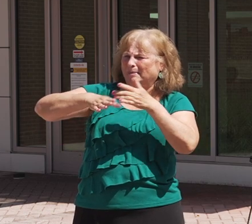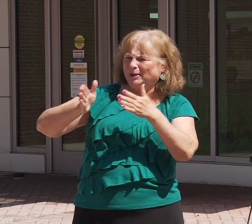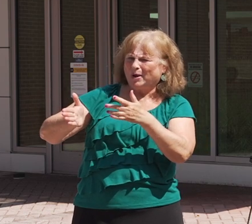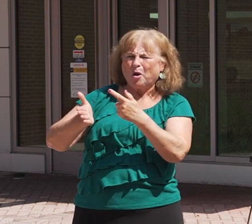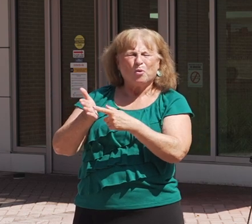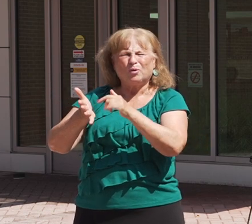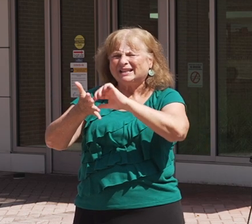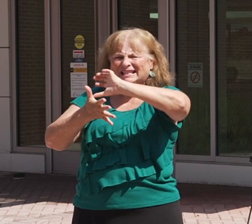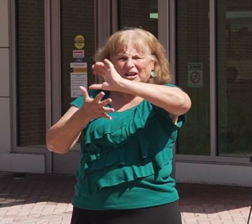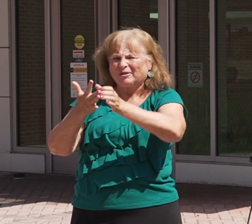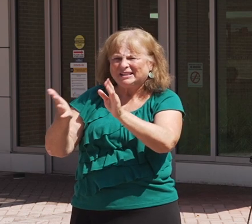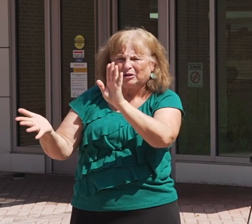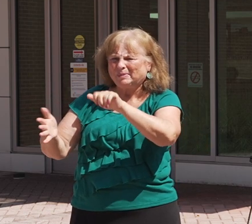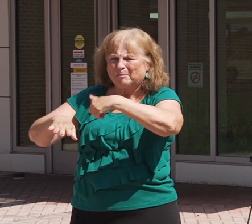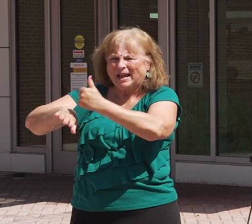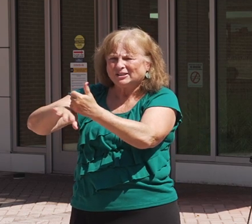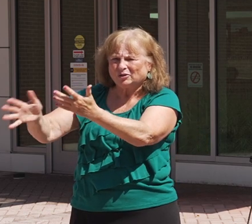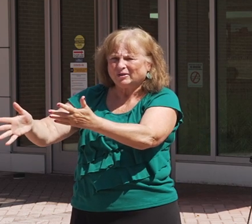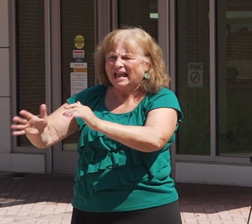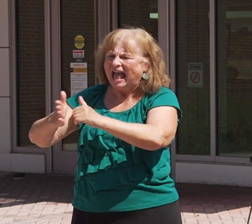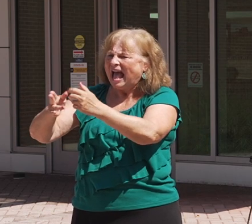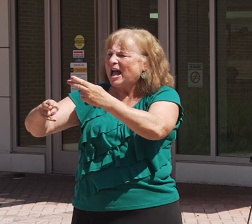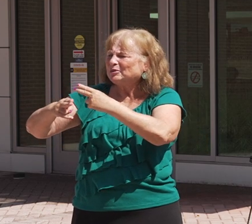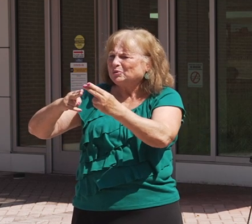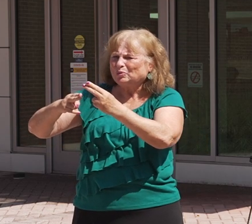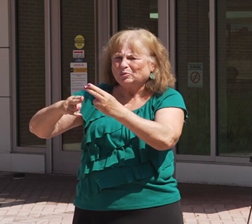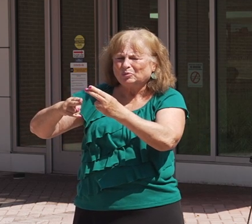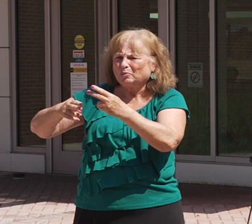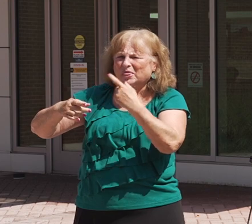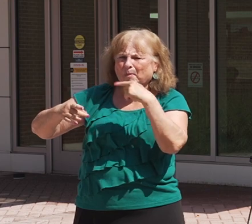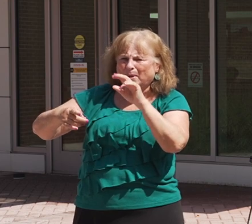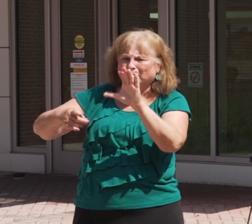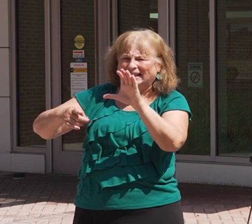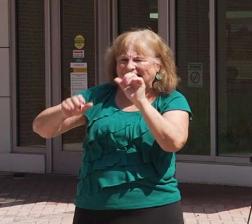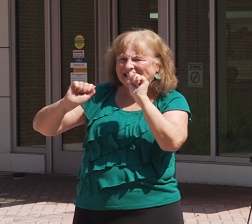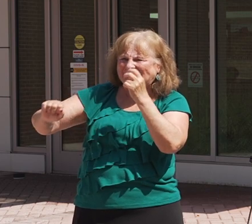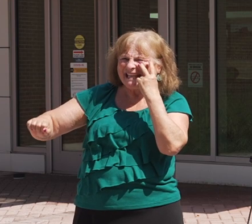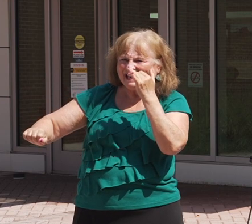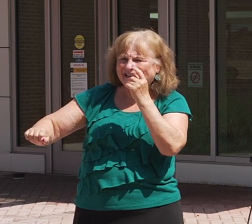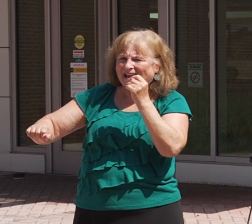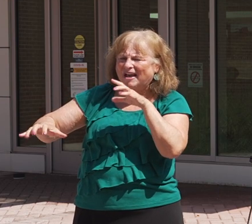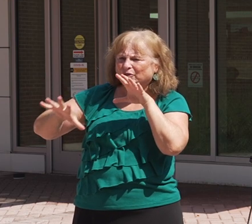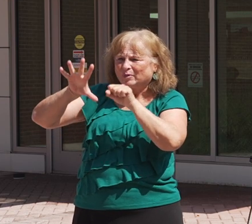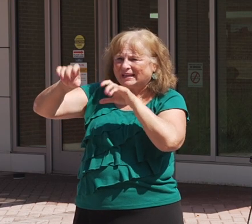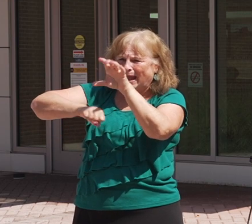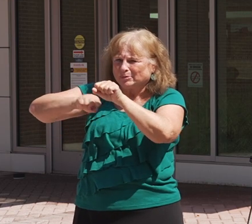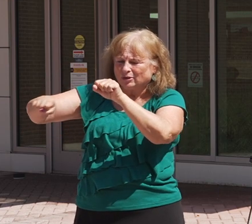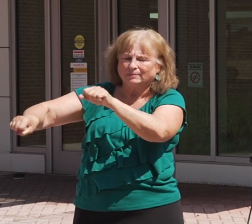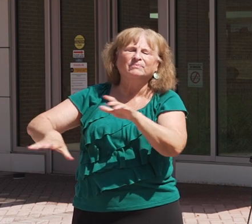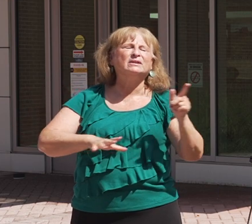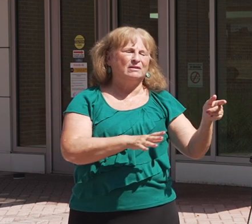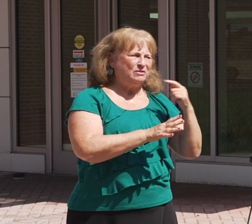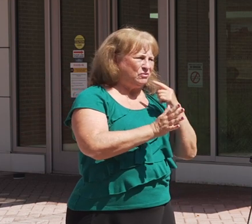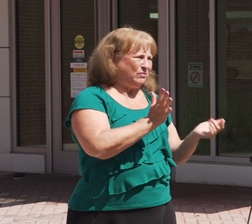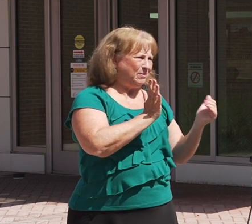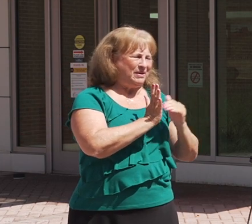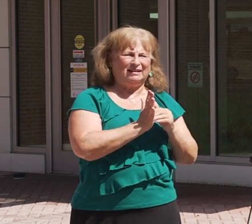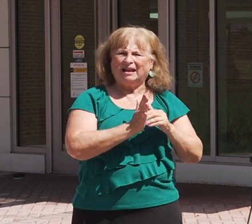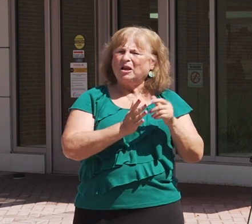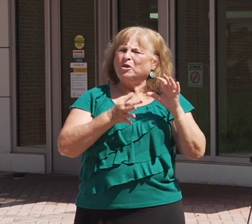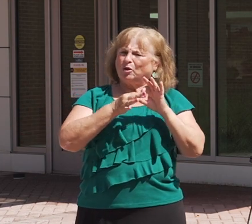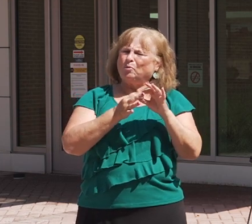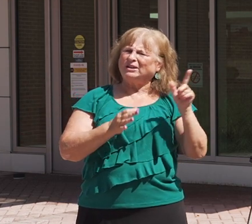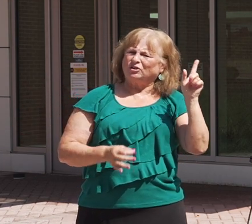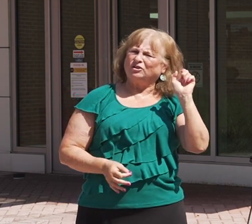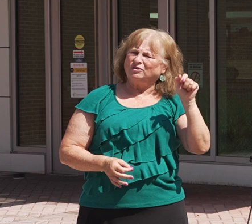is that criteria going to be based on? How soon will the public get to see it after it's captured? Okay, so for those at home, it was in